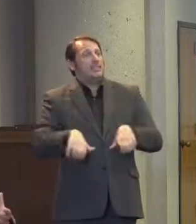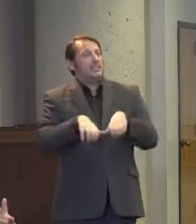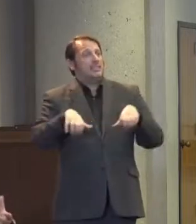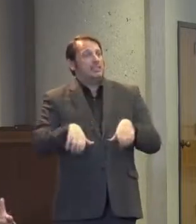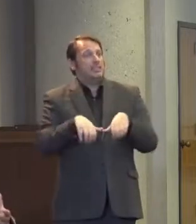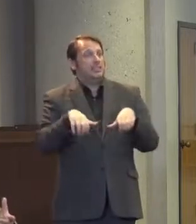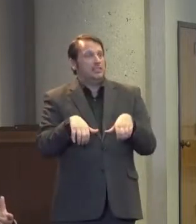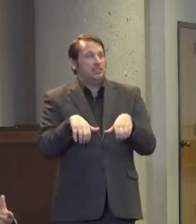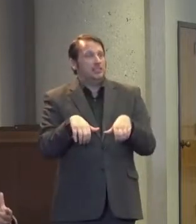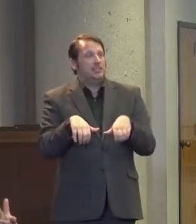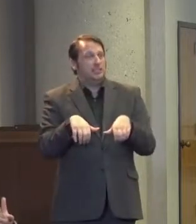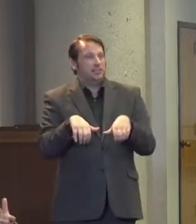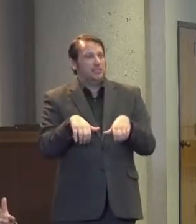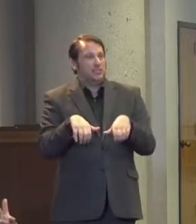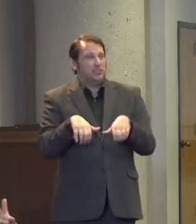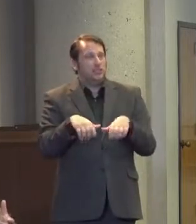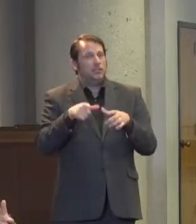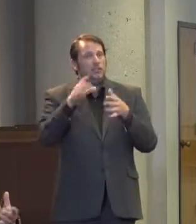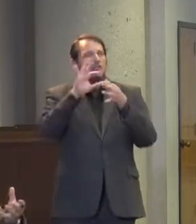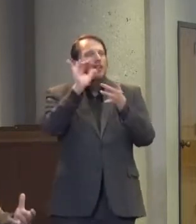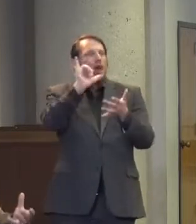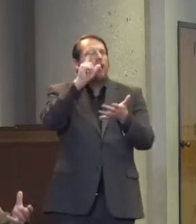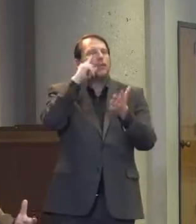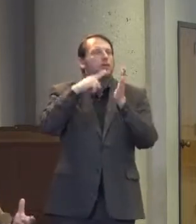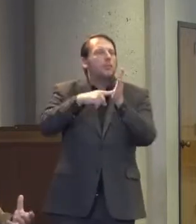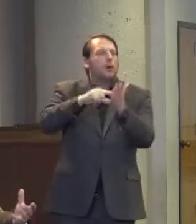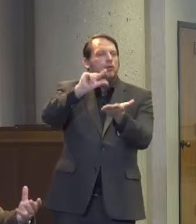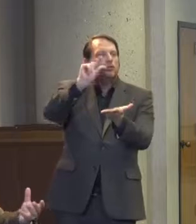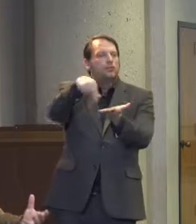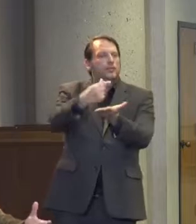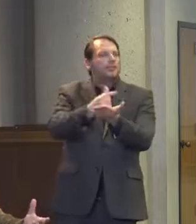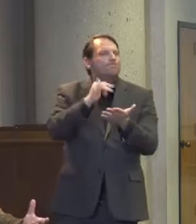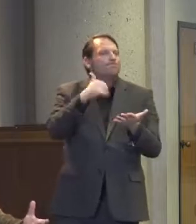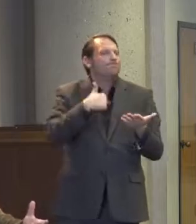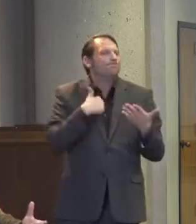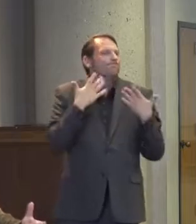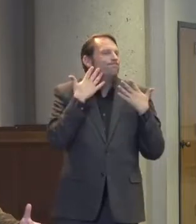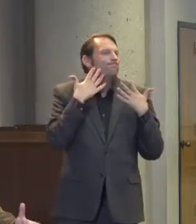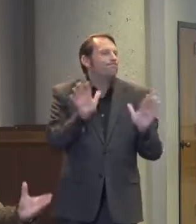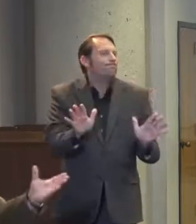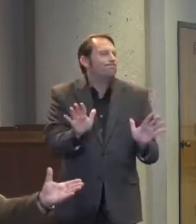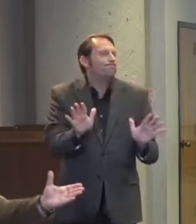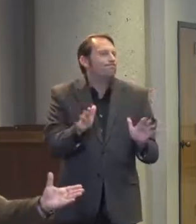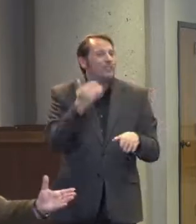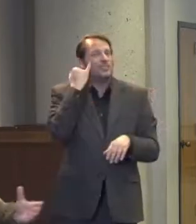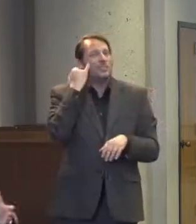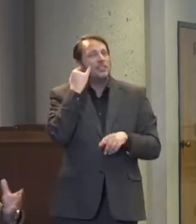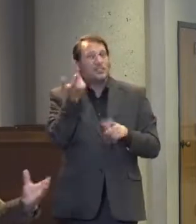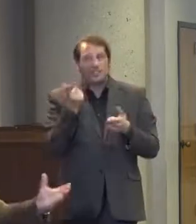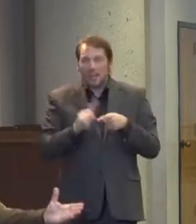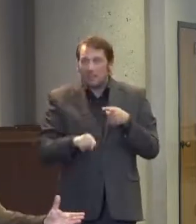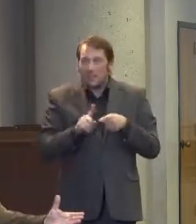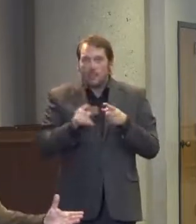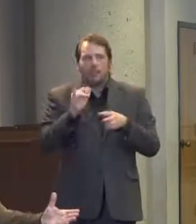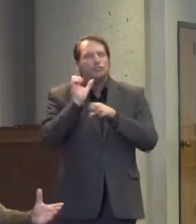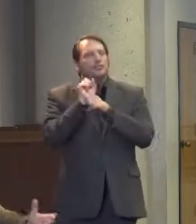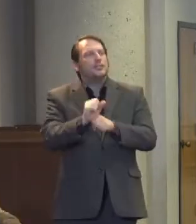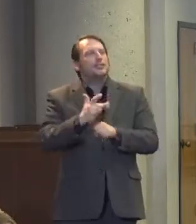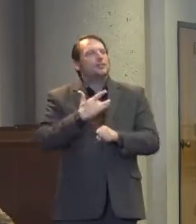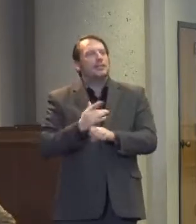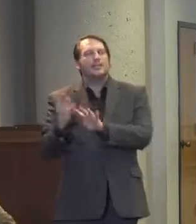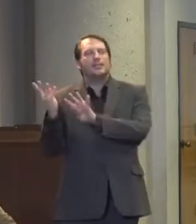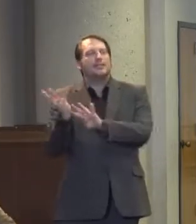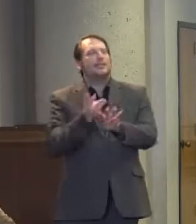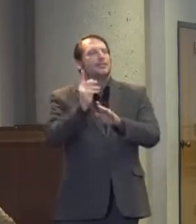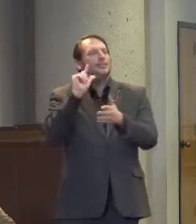If we can't have them in the traditional way, we're going to find a way for families within the protocols, within all the guidance,